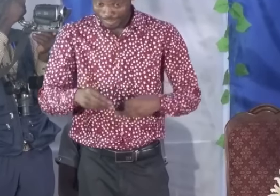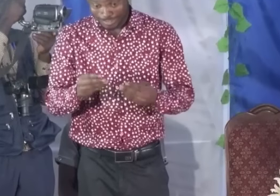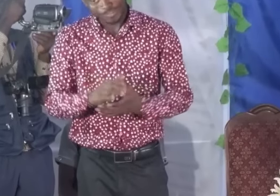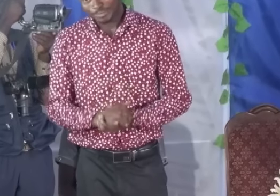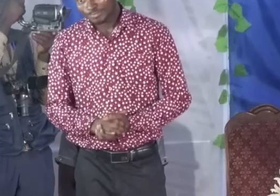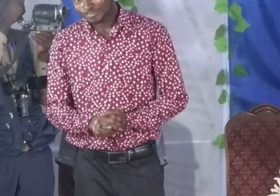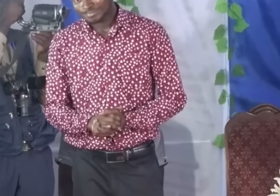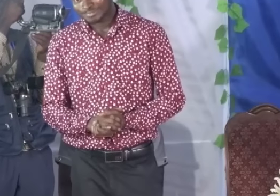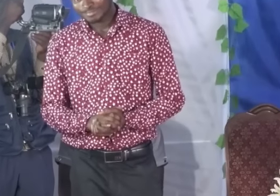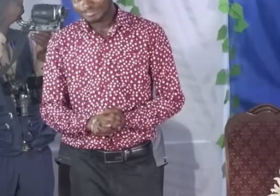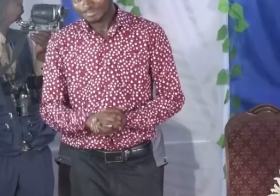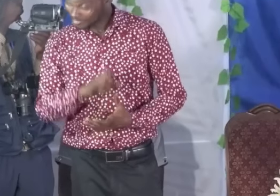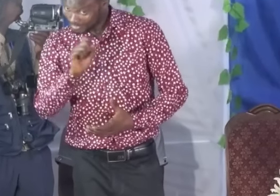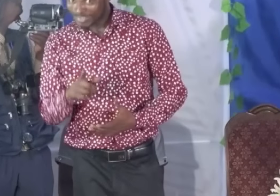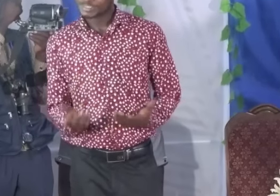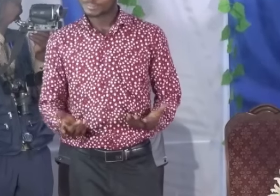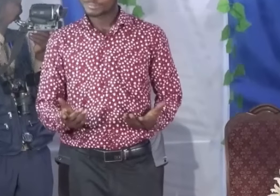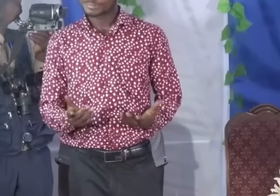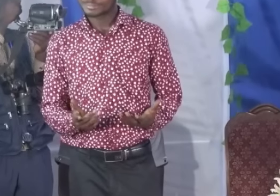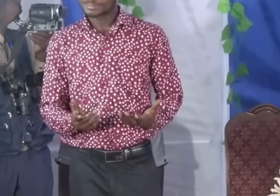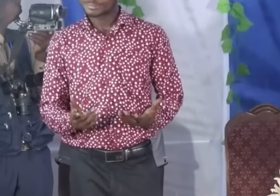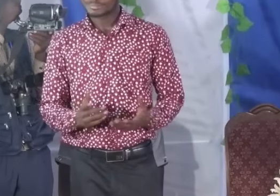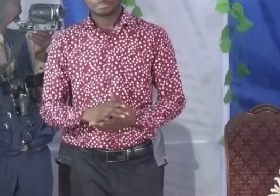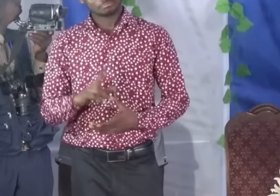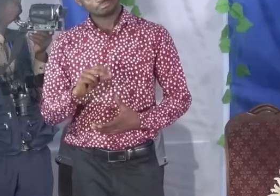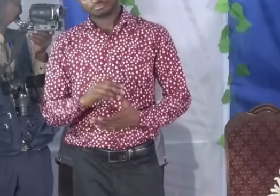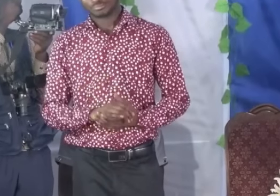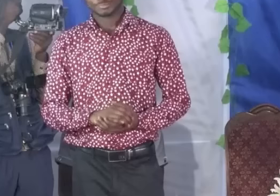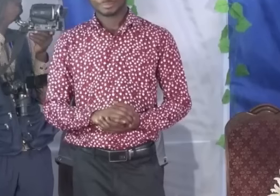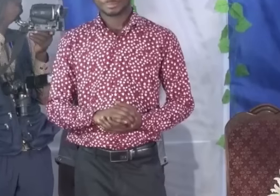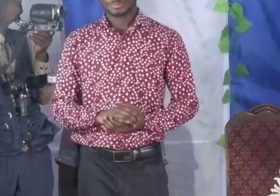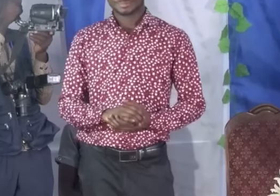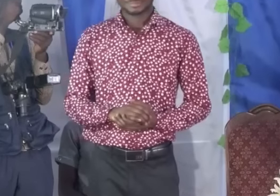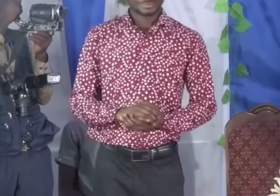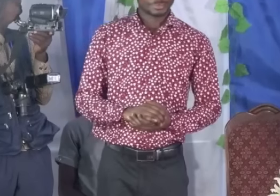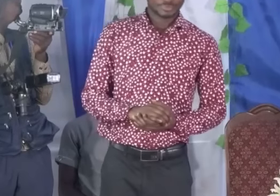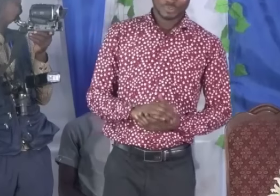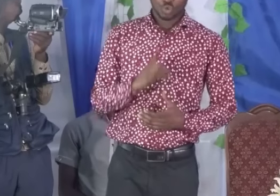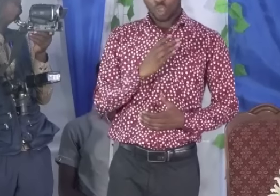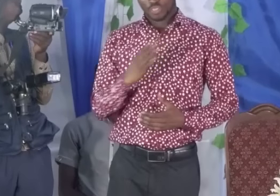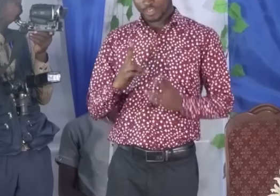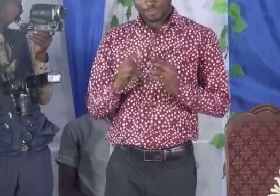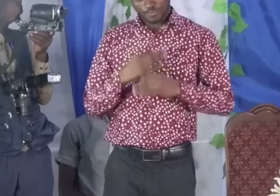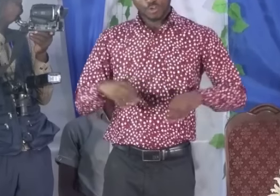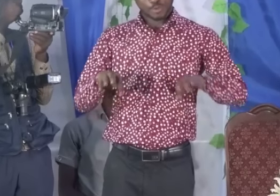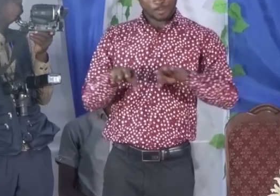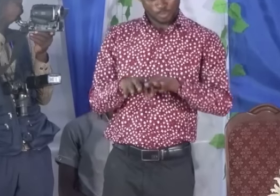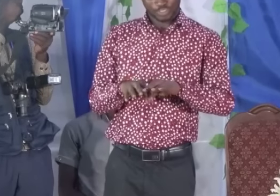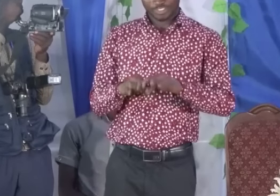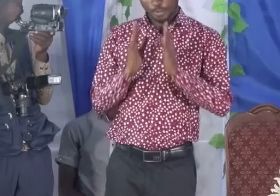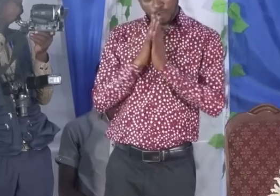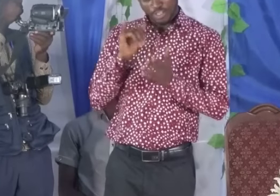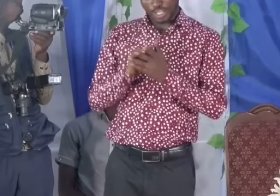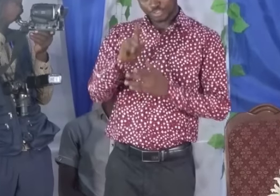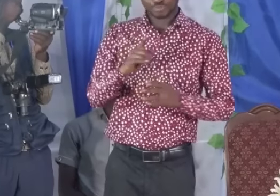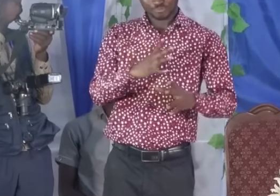Secret to be a whole American ceremony. You make us a one tiasia. We know any problem. Be a bomb price of Radima Winnie. Natiasia. Ewa